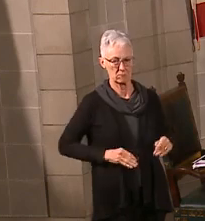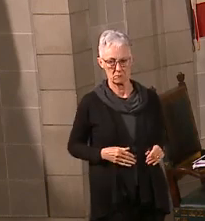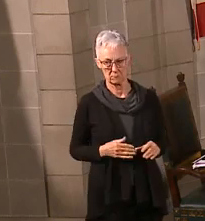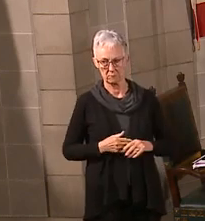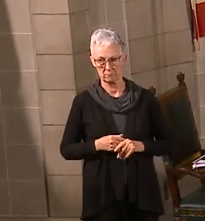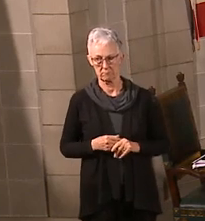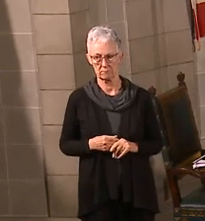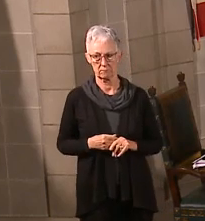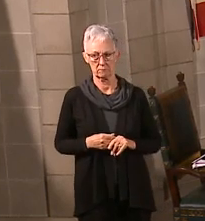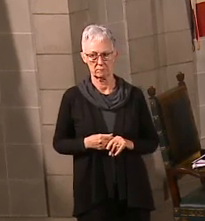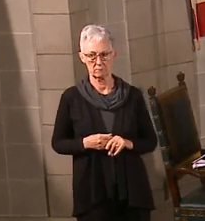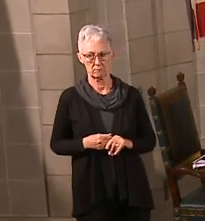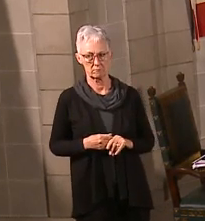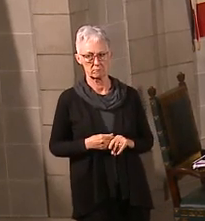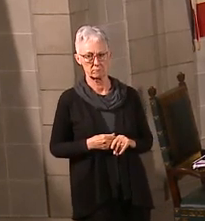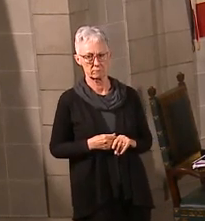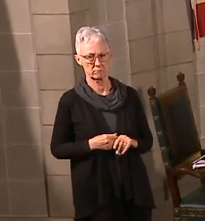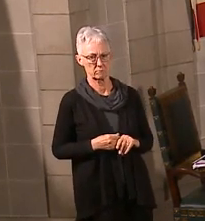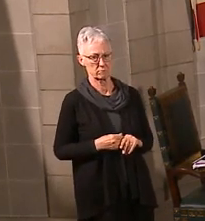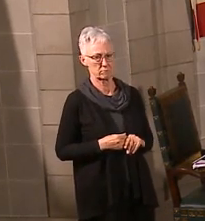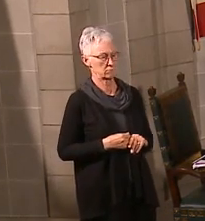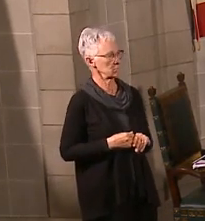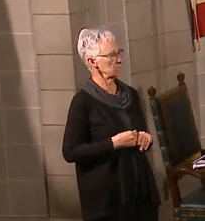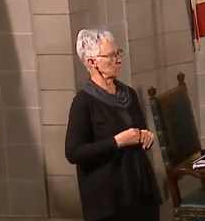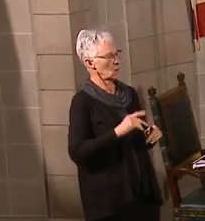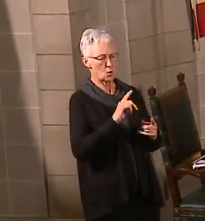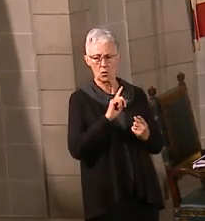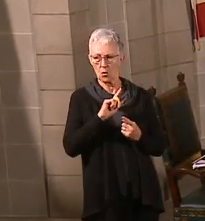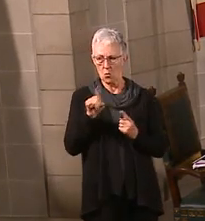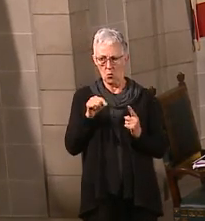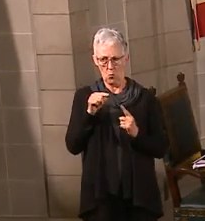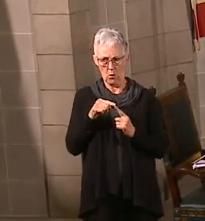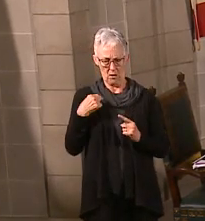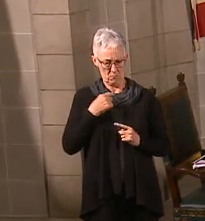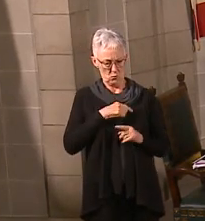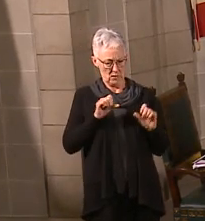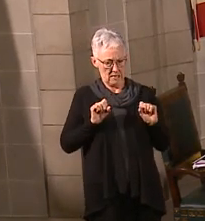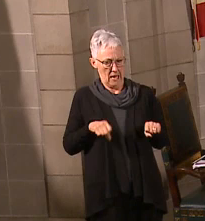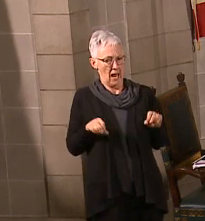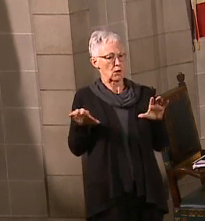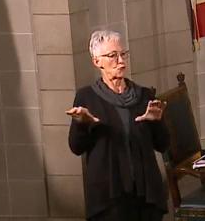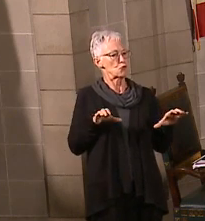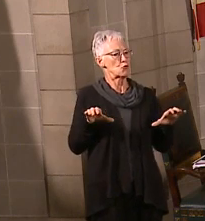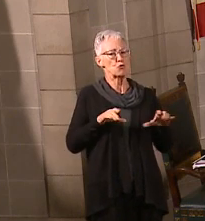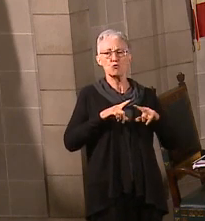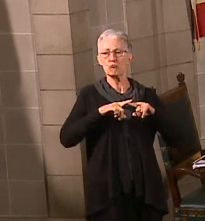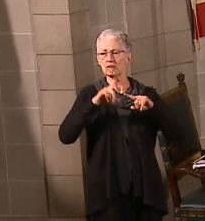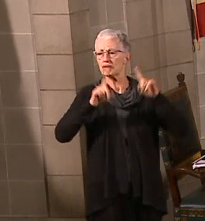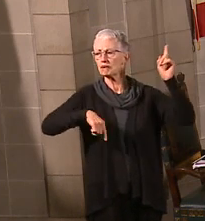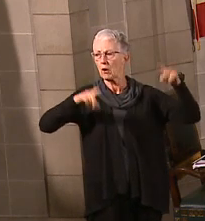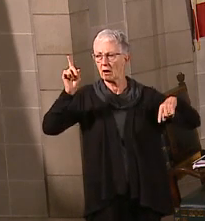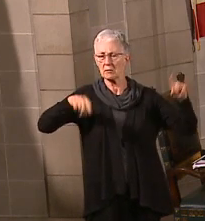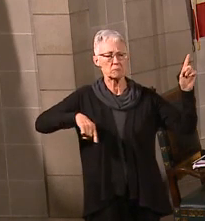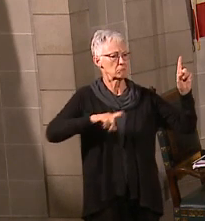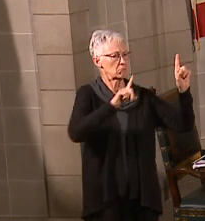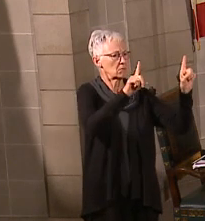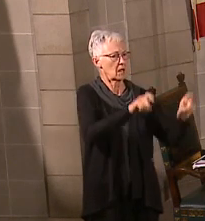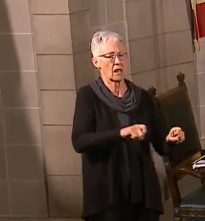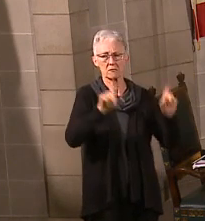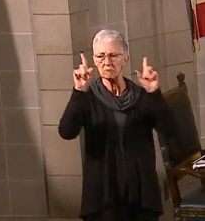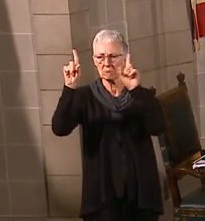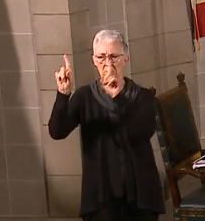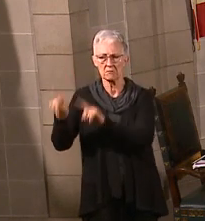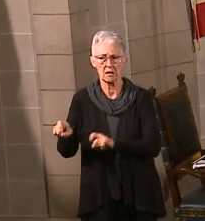the capability to do random tests? And I think what Andrew means by random tests is doing that